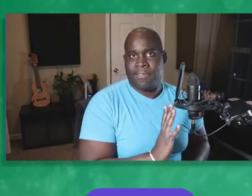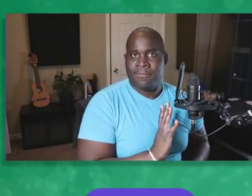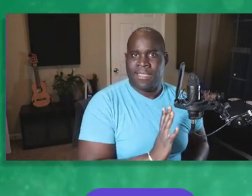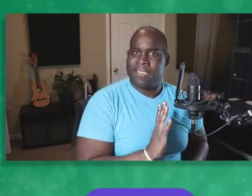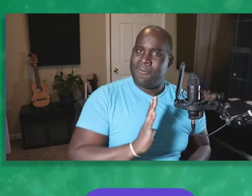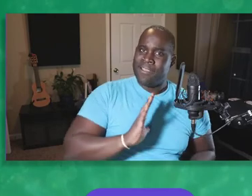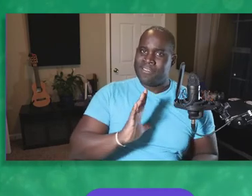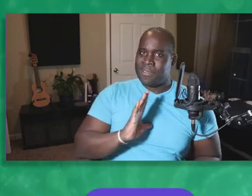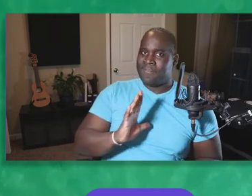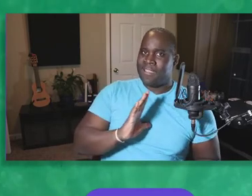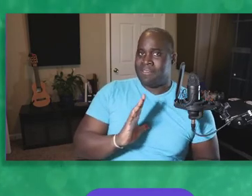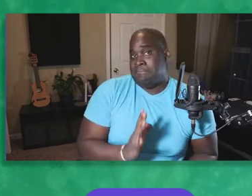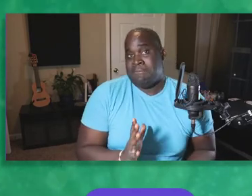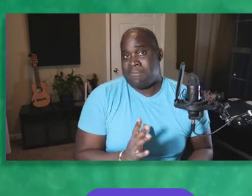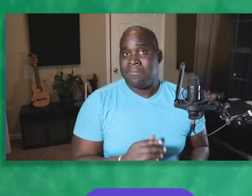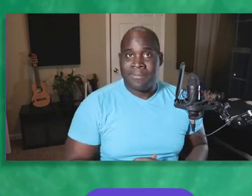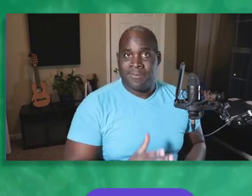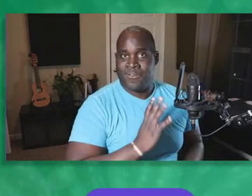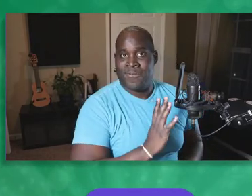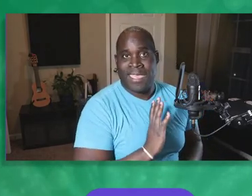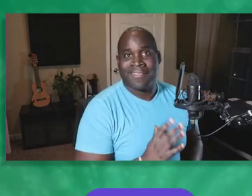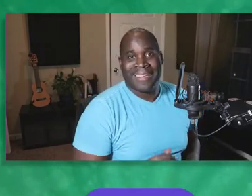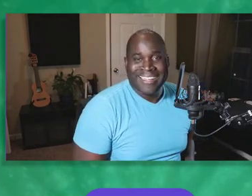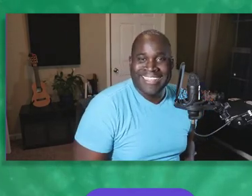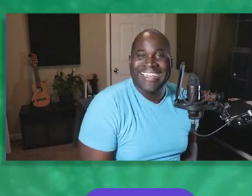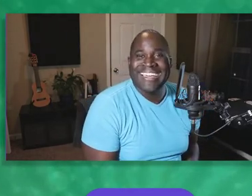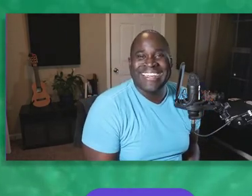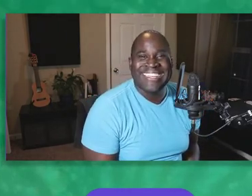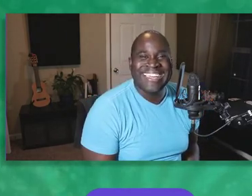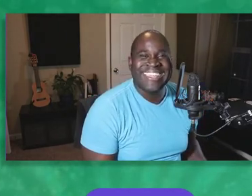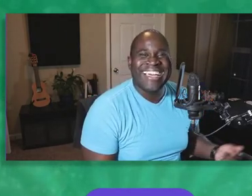fancy. Like, why does this mean fancy? It's just fancy.